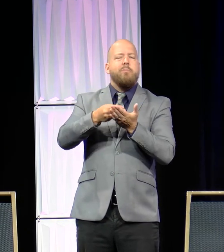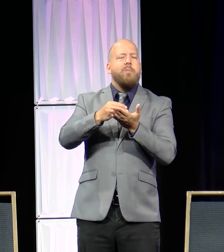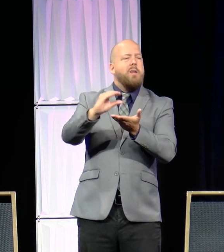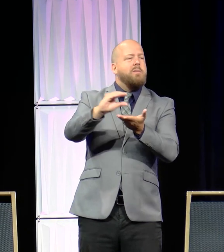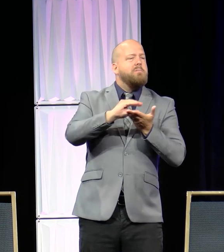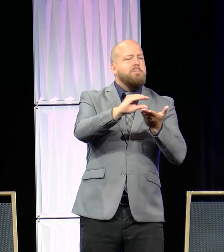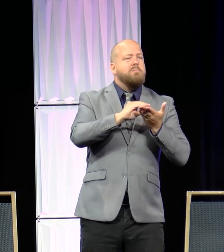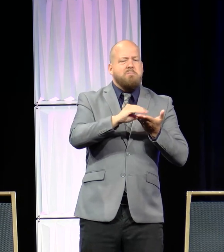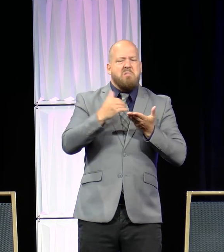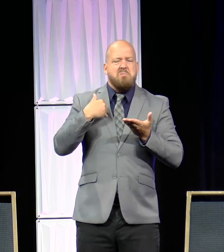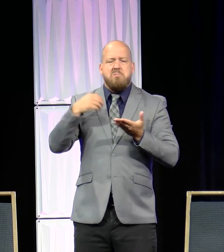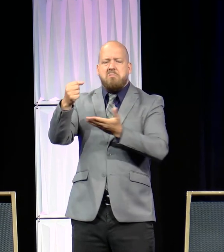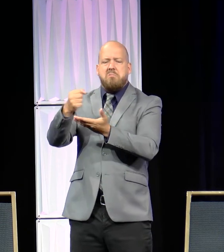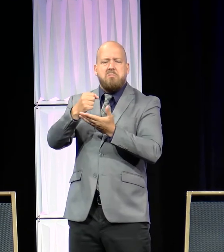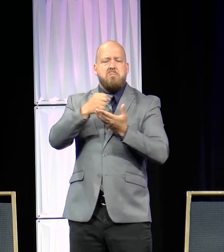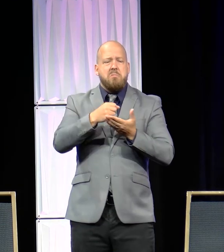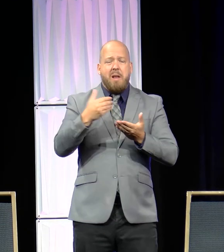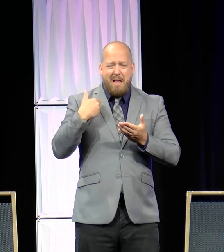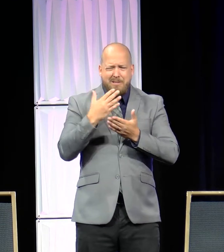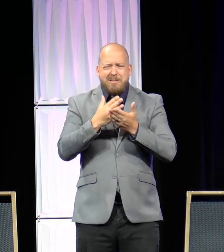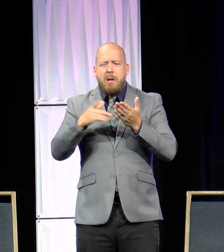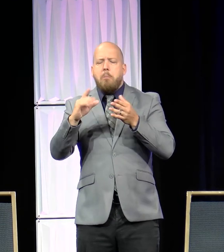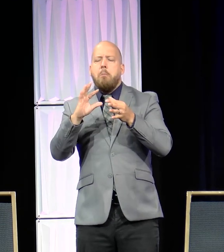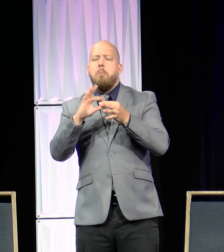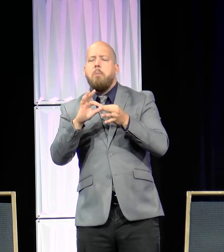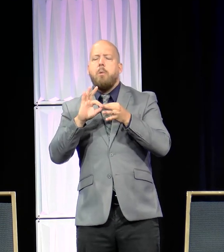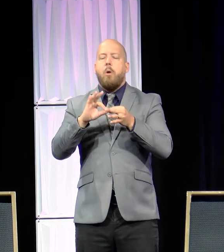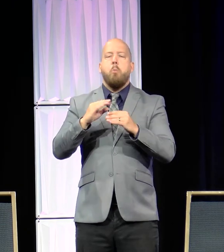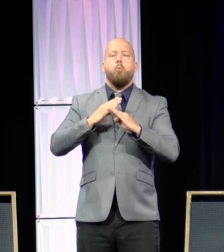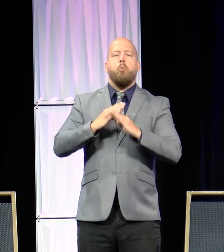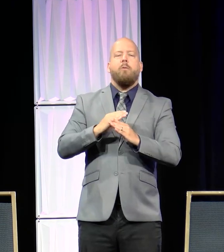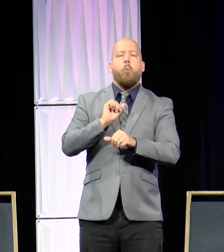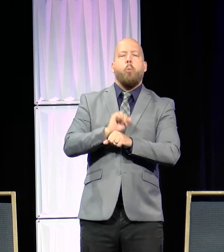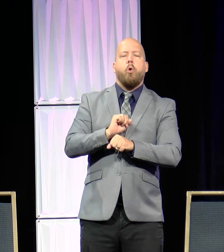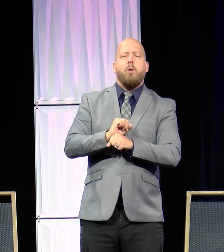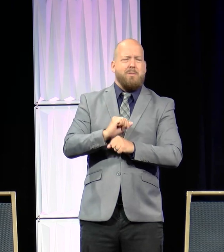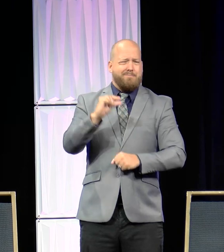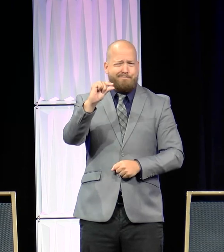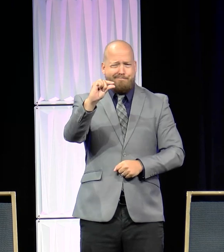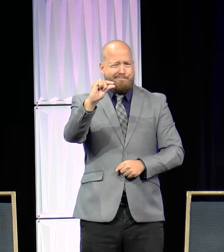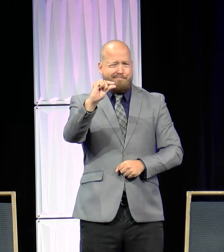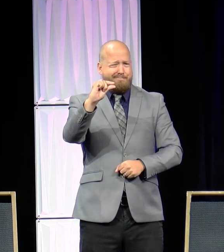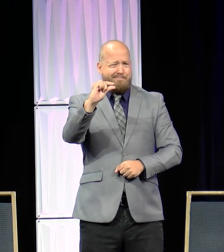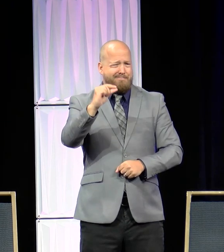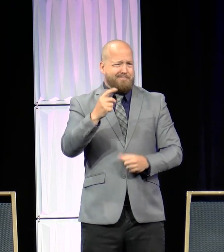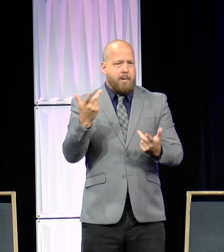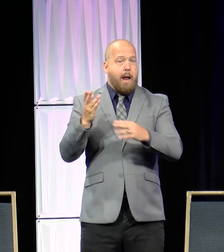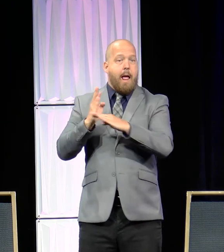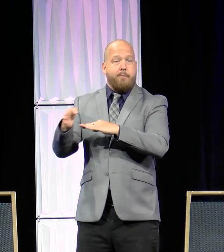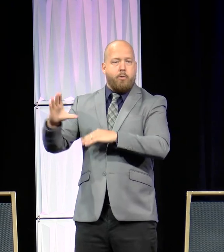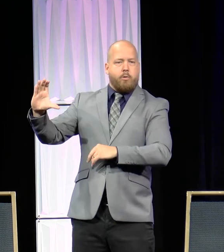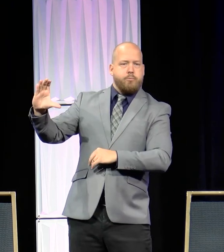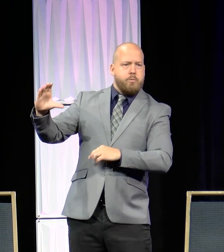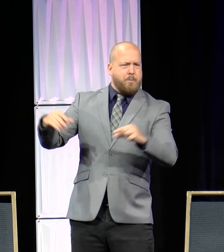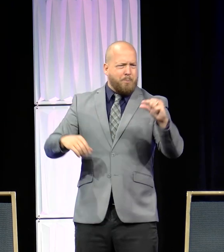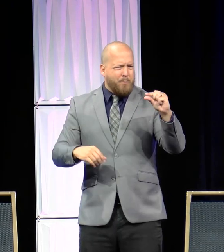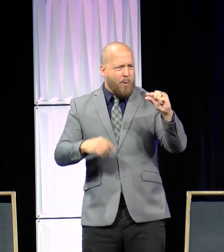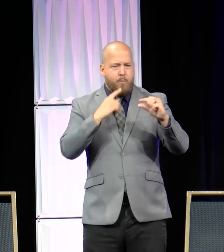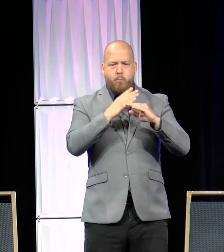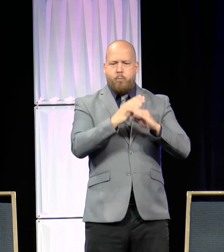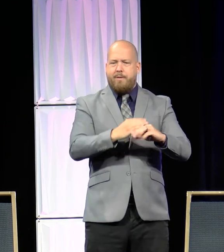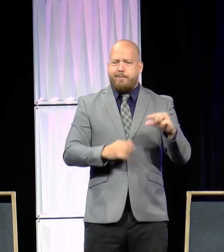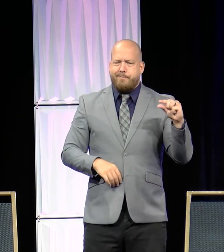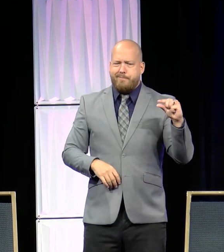already doing, you know, with teenagers in school around dating violence and the likes and those kind of things. But the whole notion of talking to